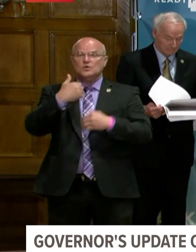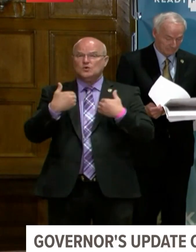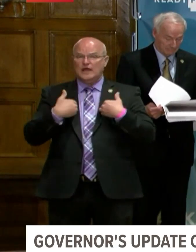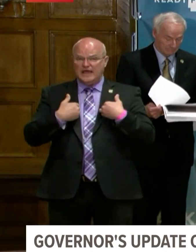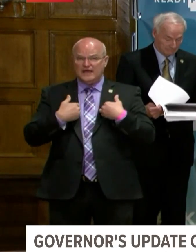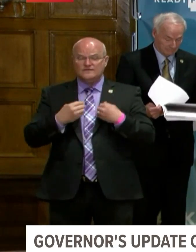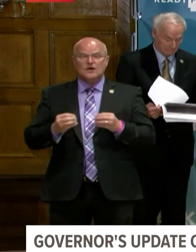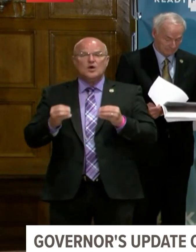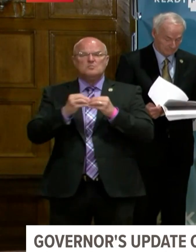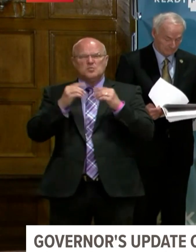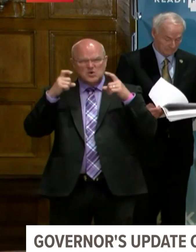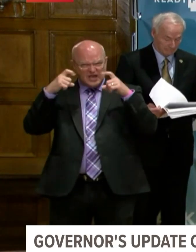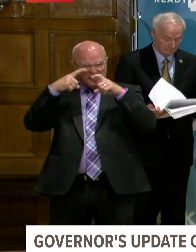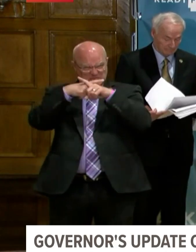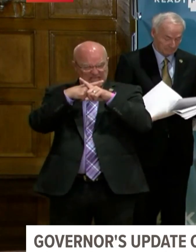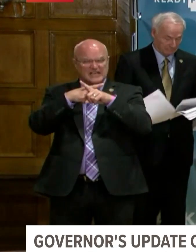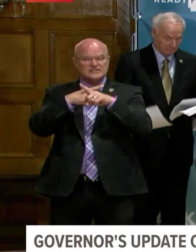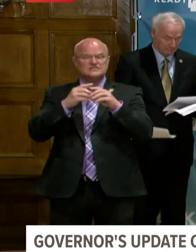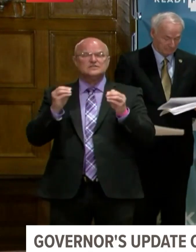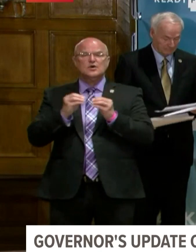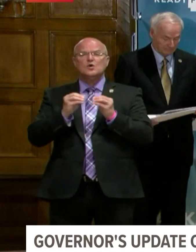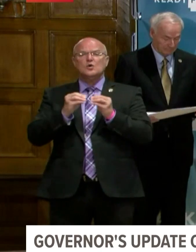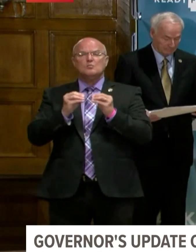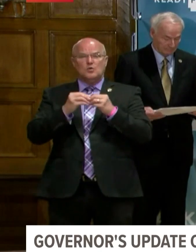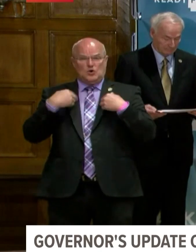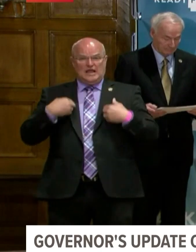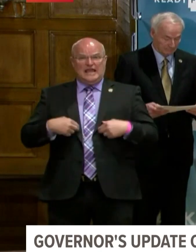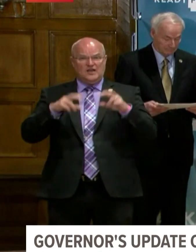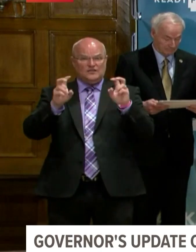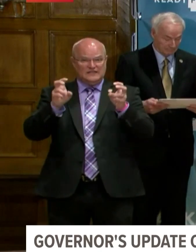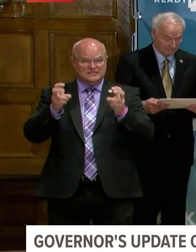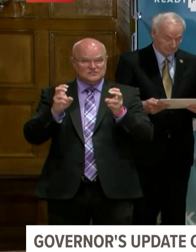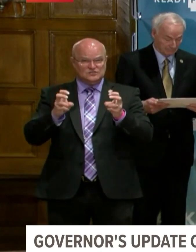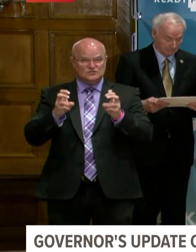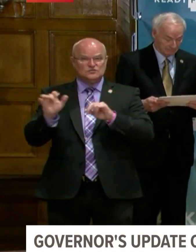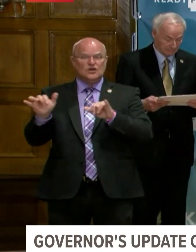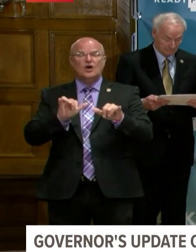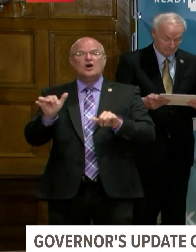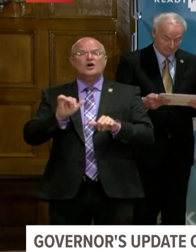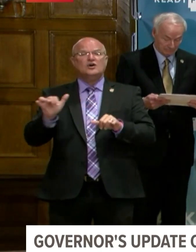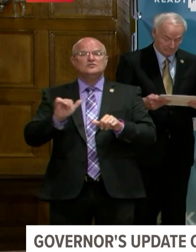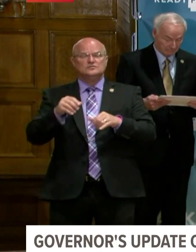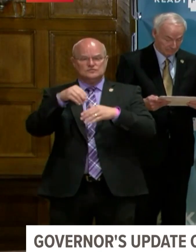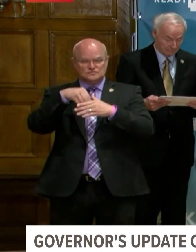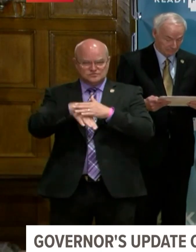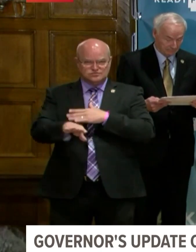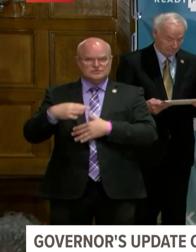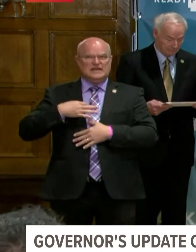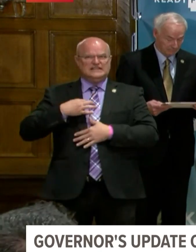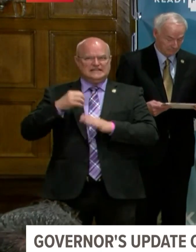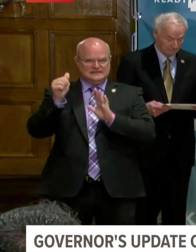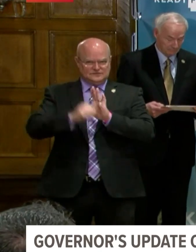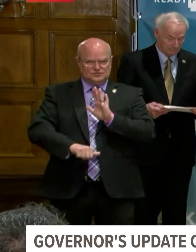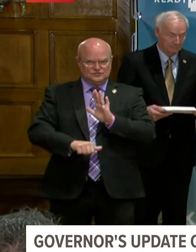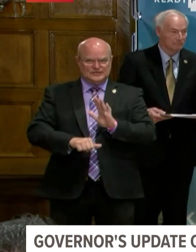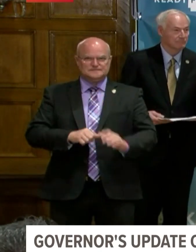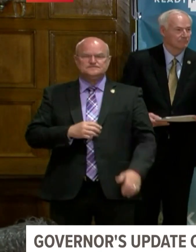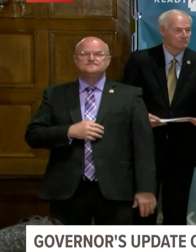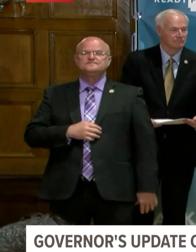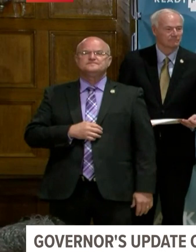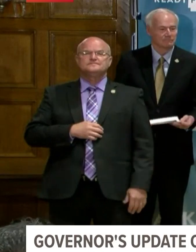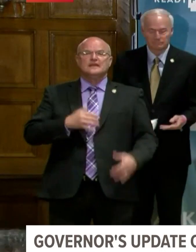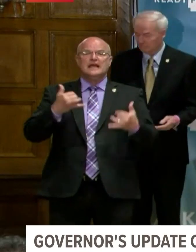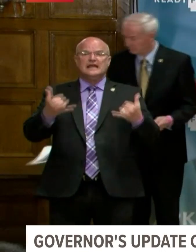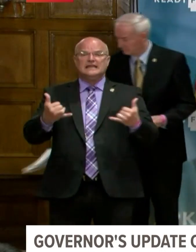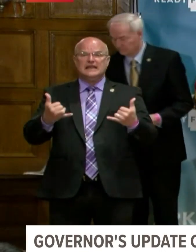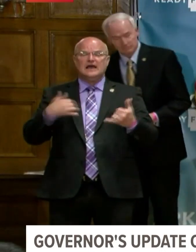have more complications or more health issues to also undergo elective surgical procedures. And